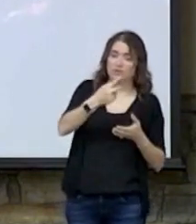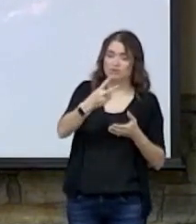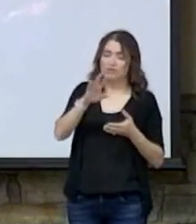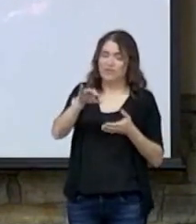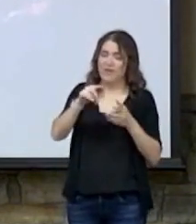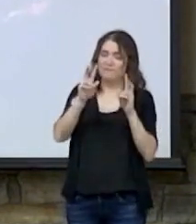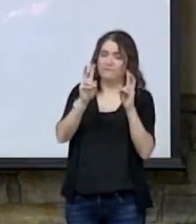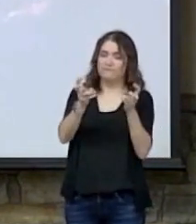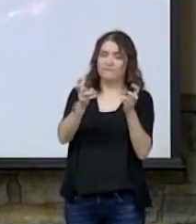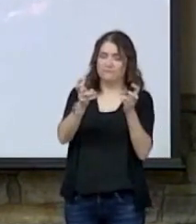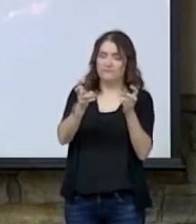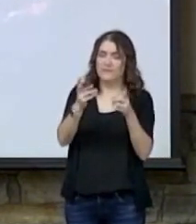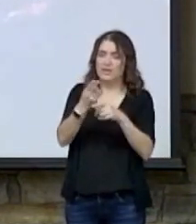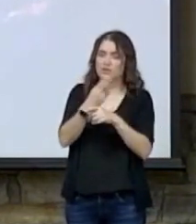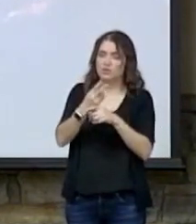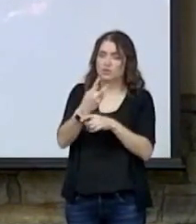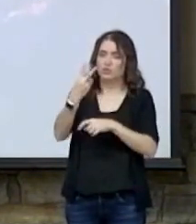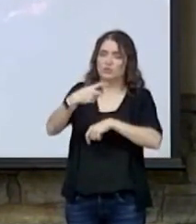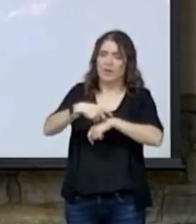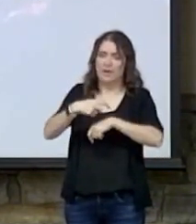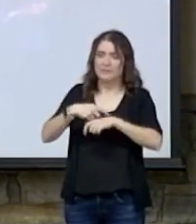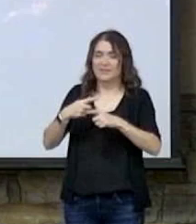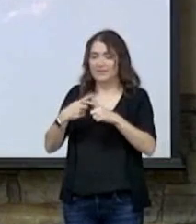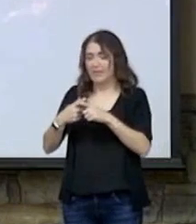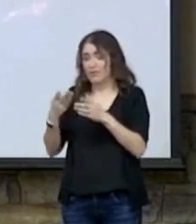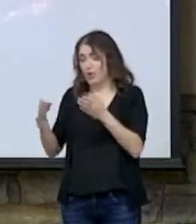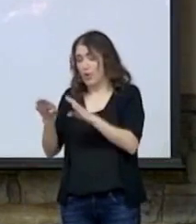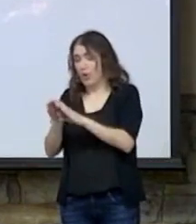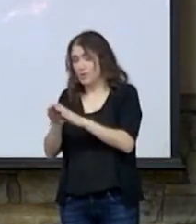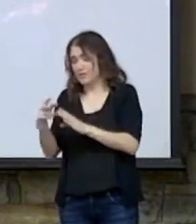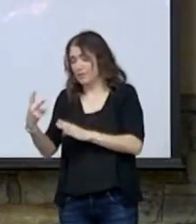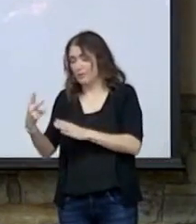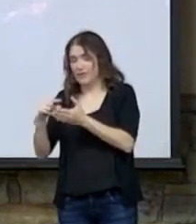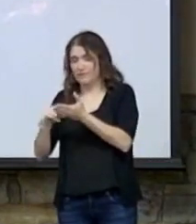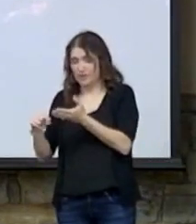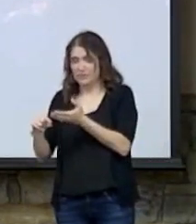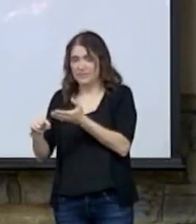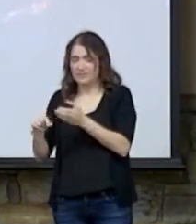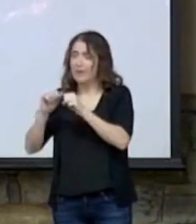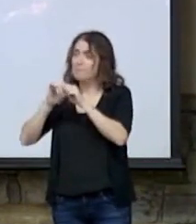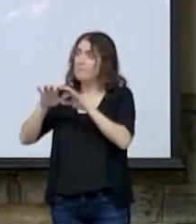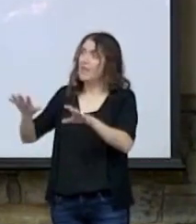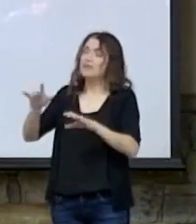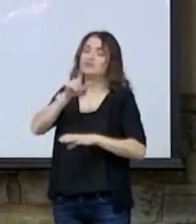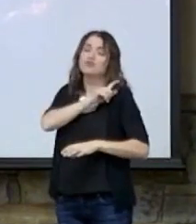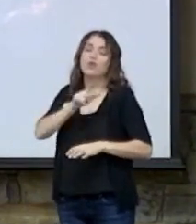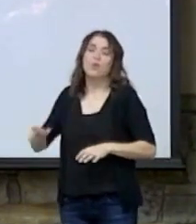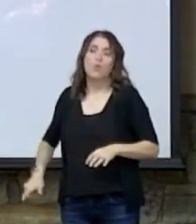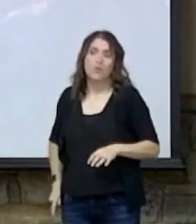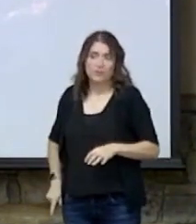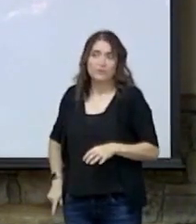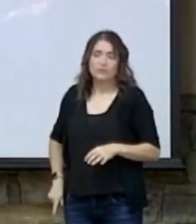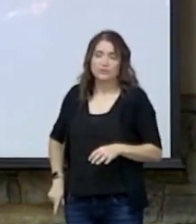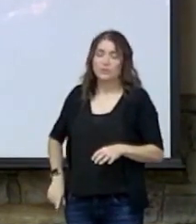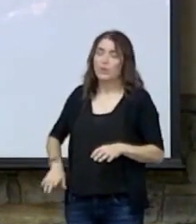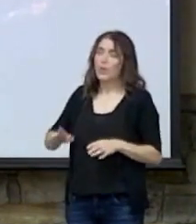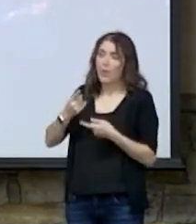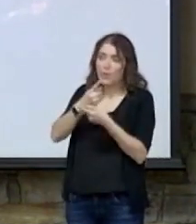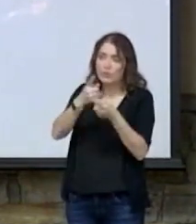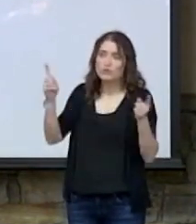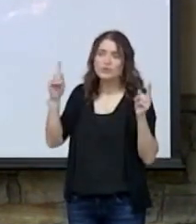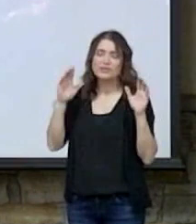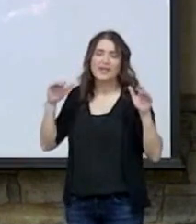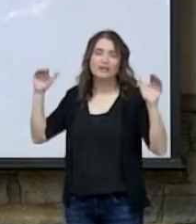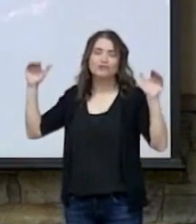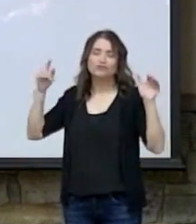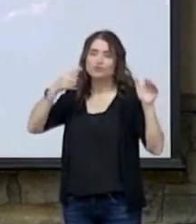times, and then notice the closing three verses. Bless the Lord, O you, His angels, You